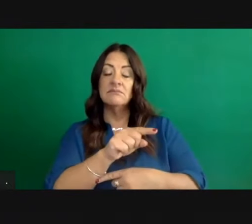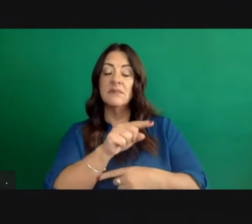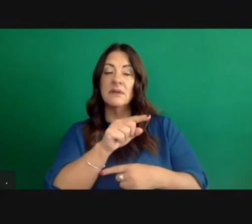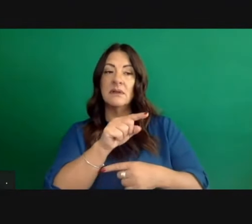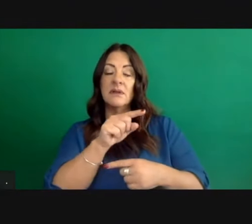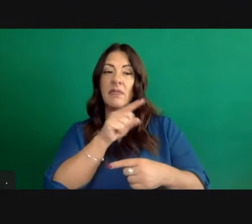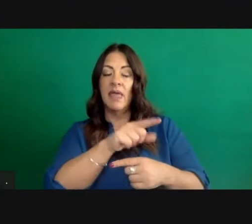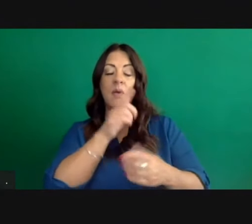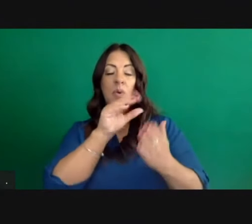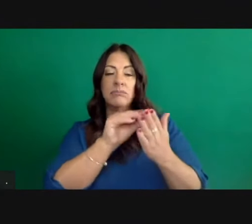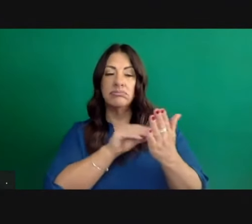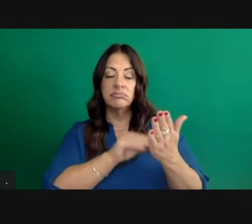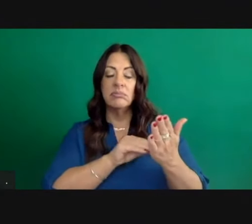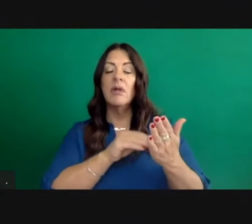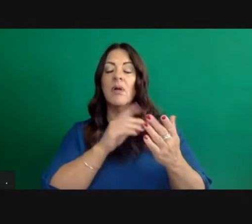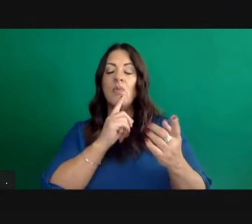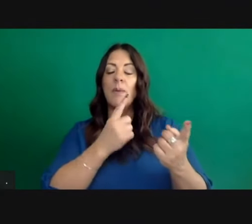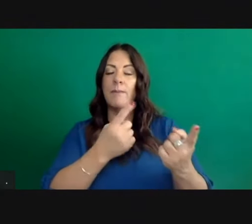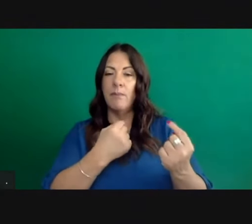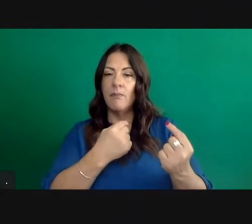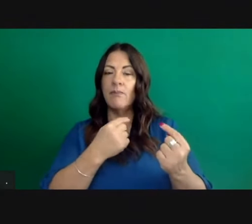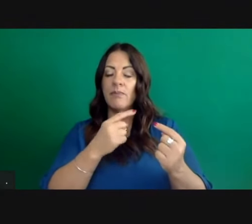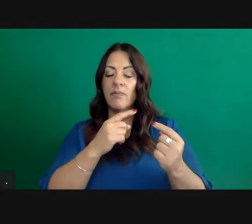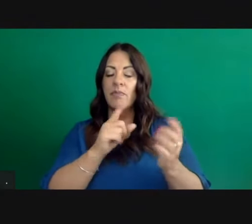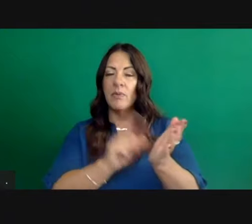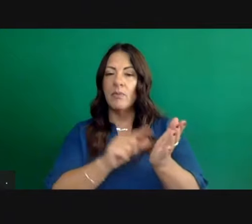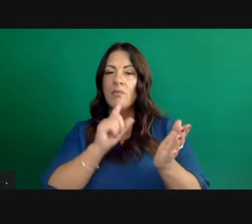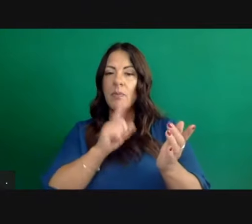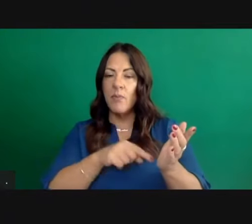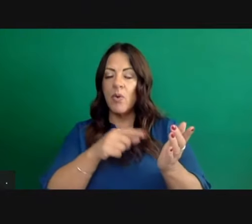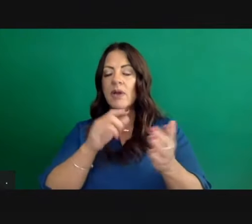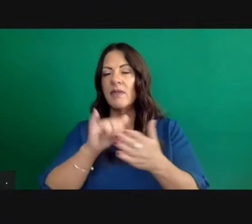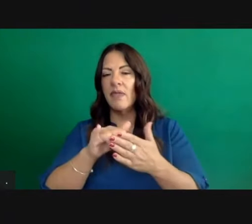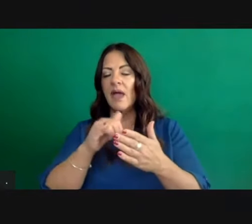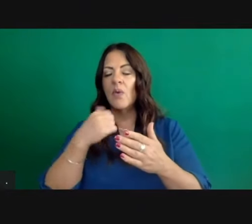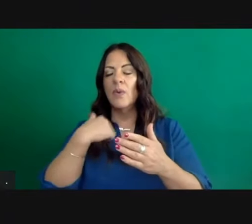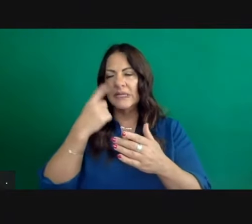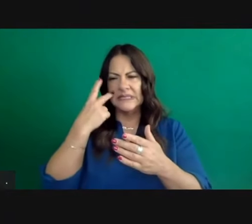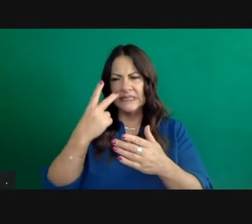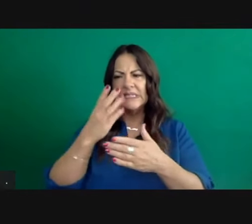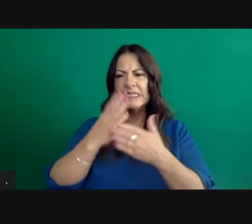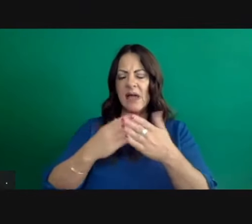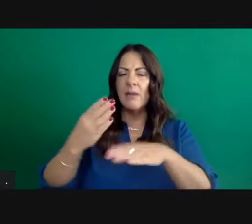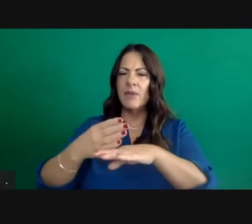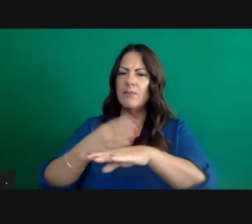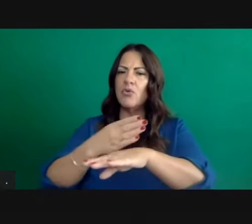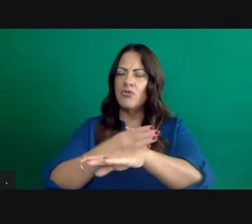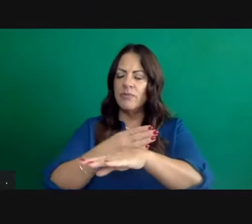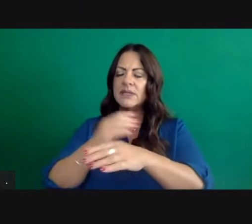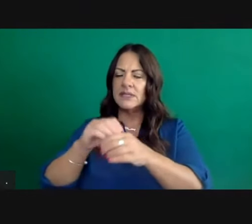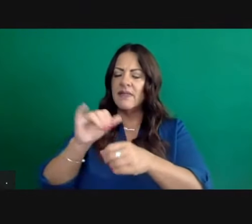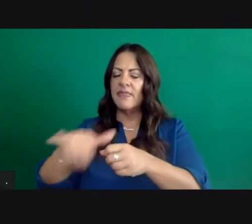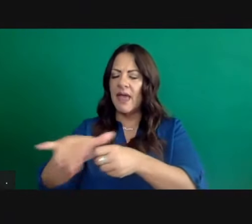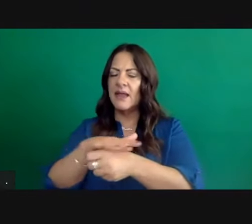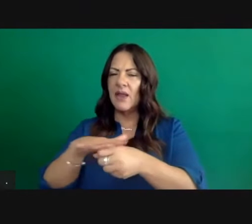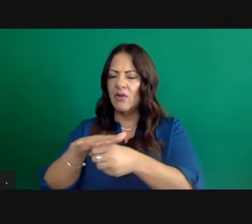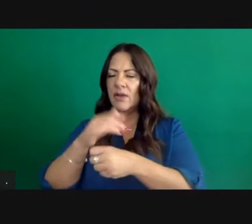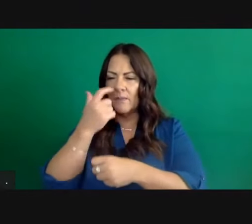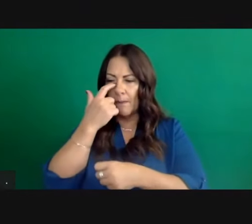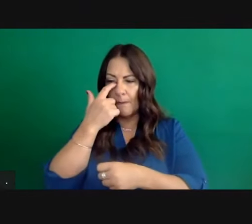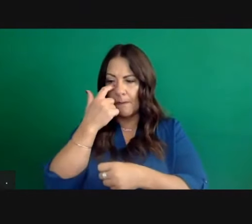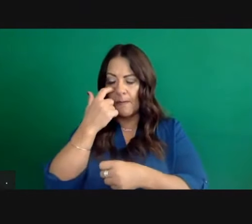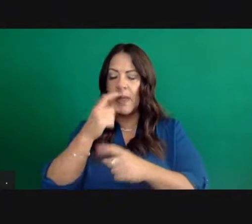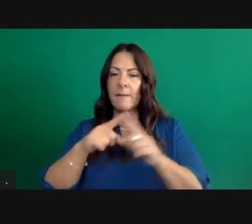So we'll see, as we have seen with many other things, some steady increases and improvements here. But of course, there's going to be